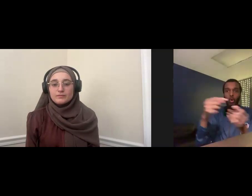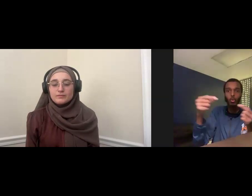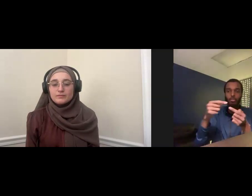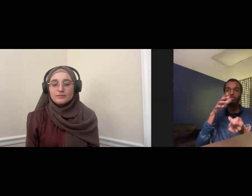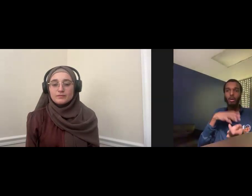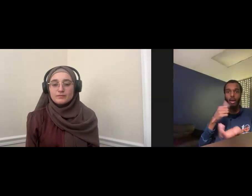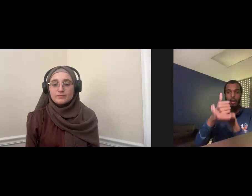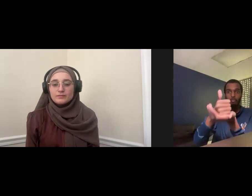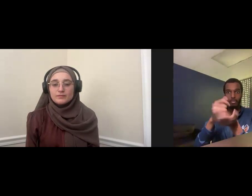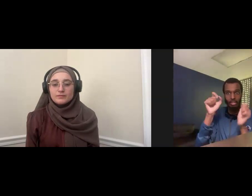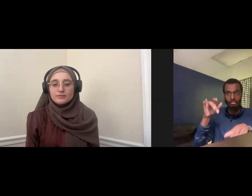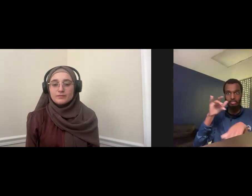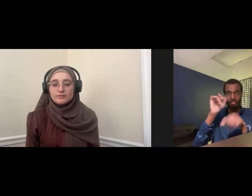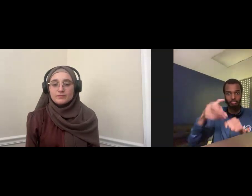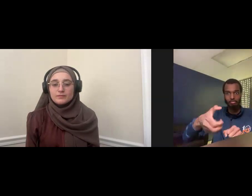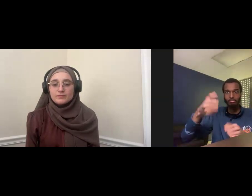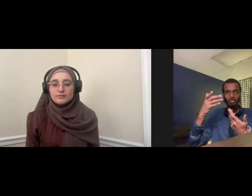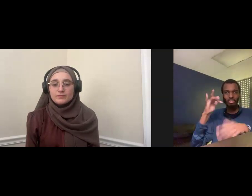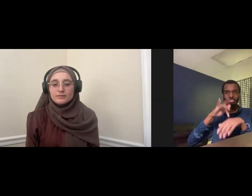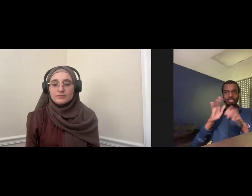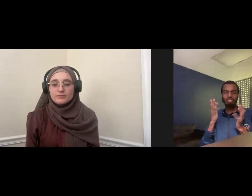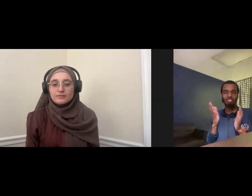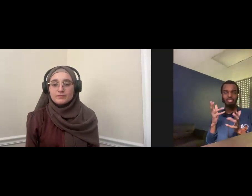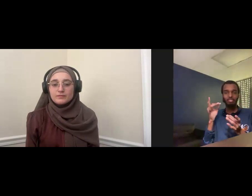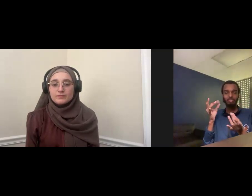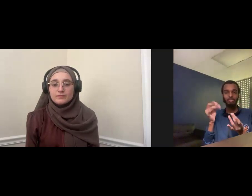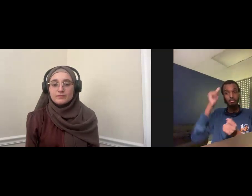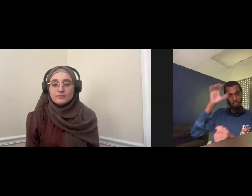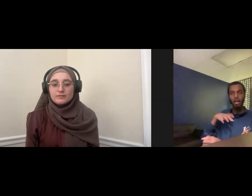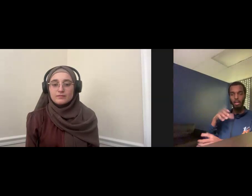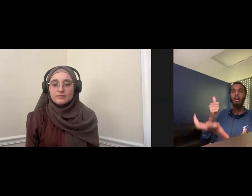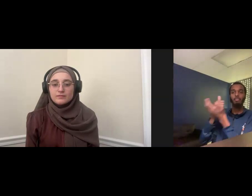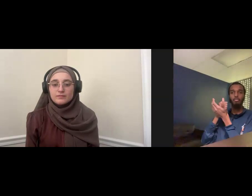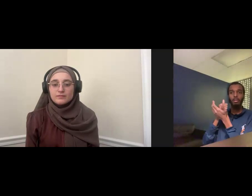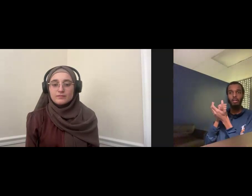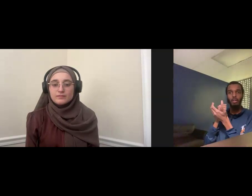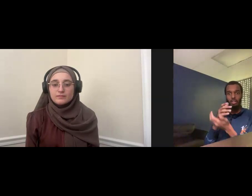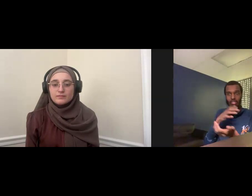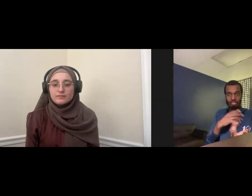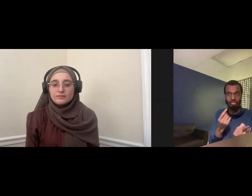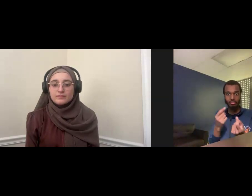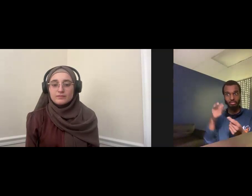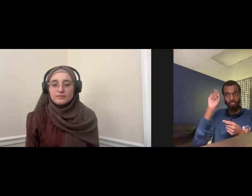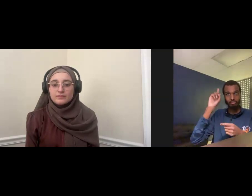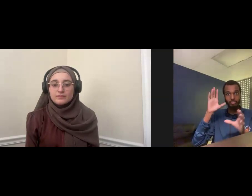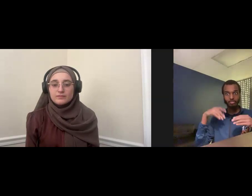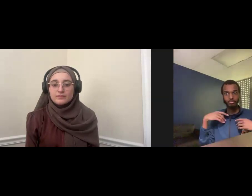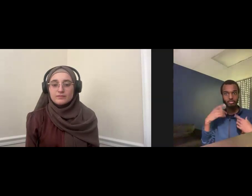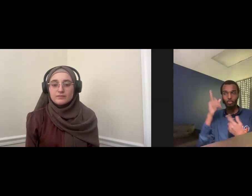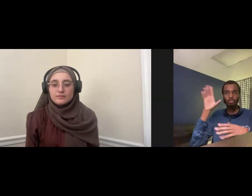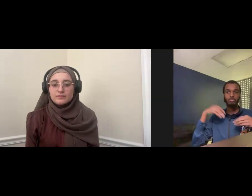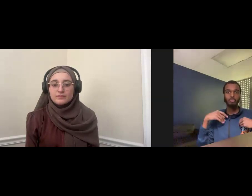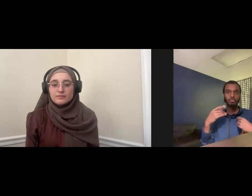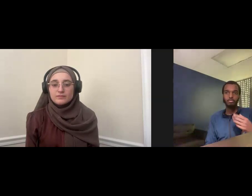and they get hurt, for example, if a man falls, would it be okay if